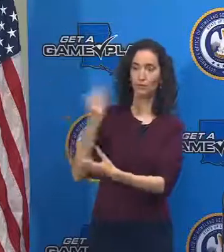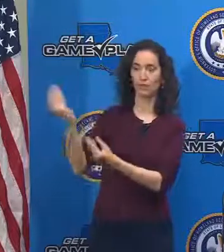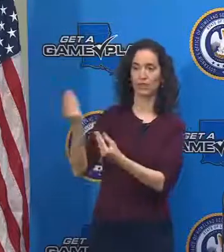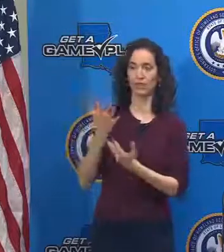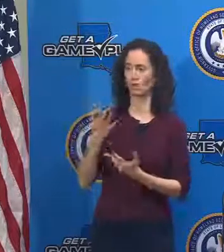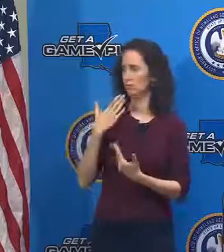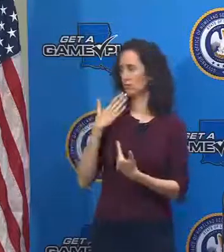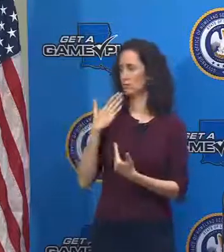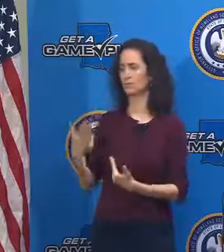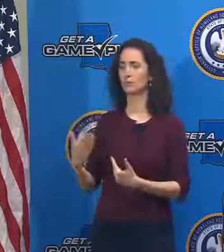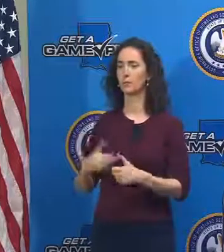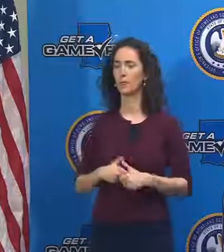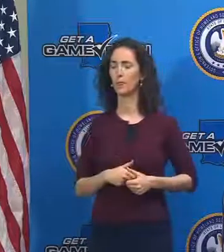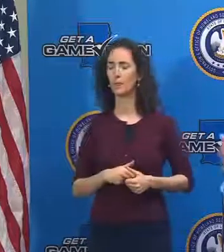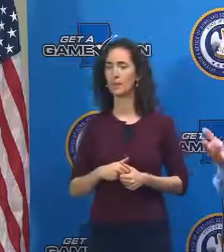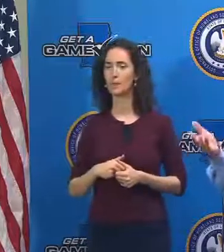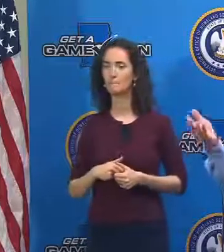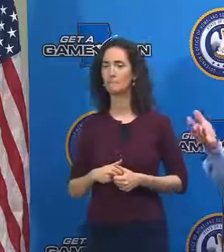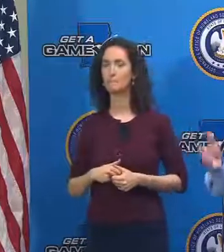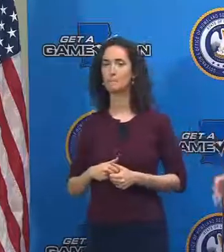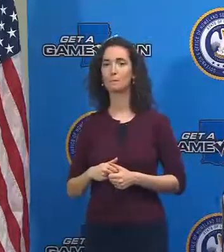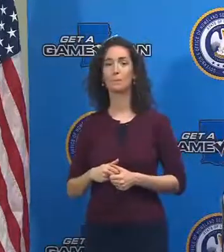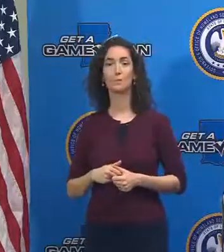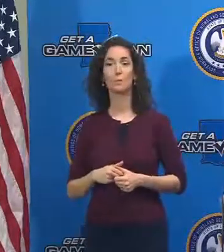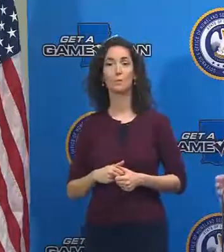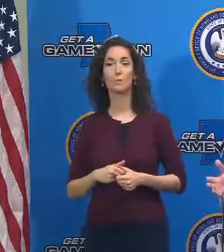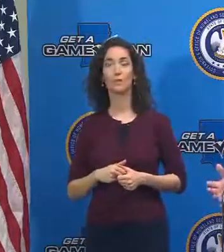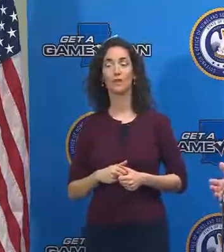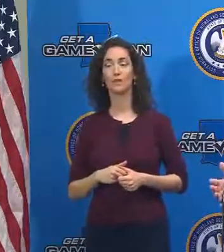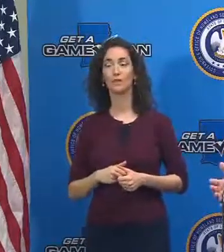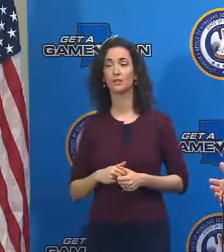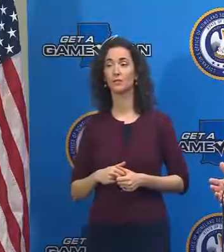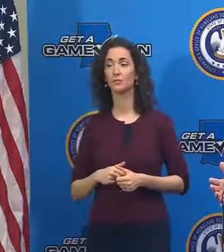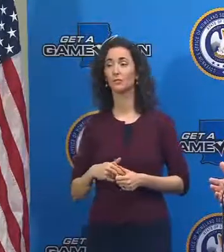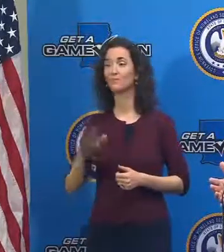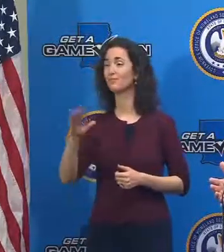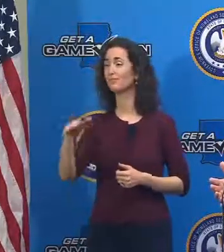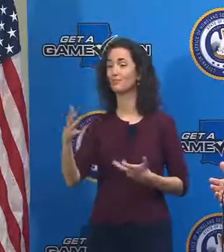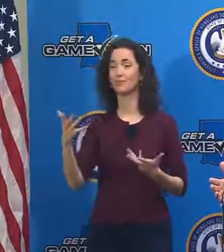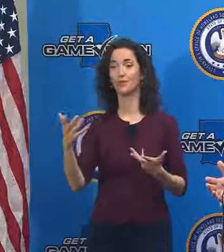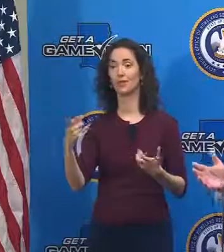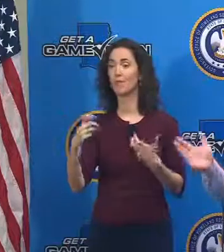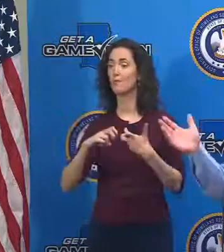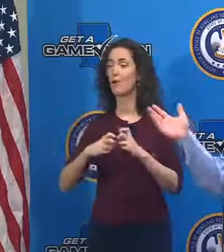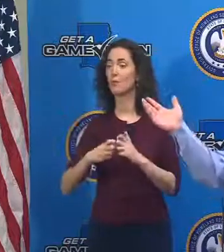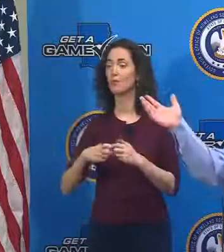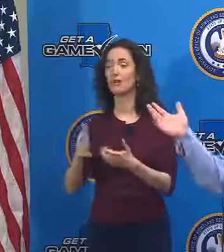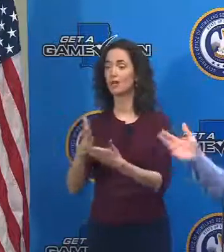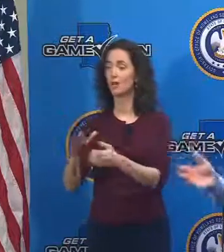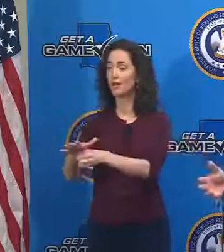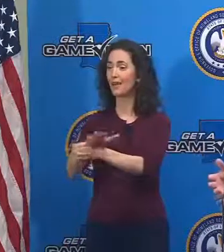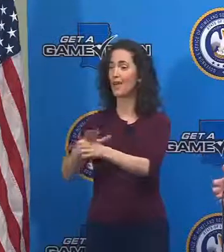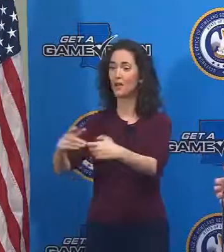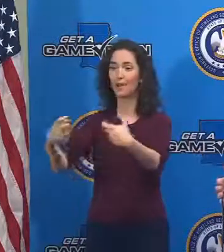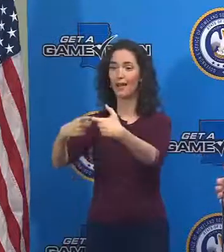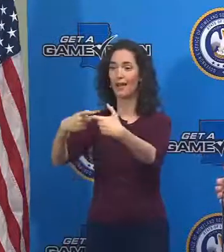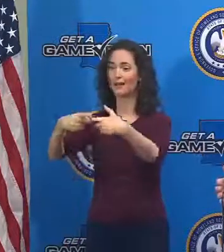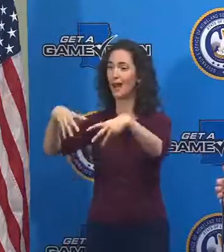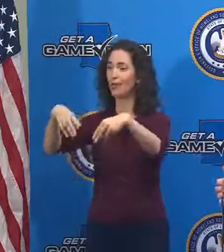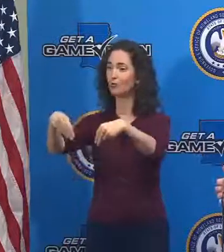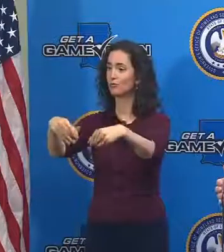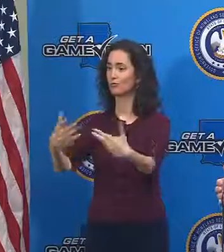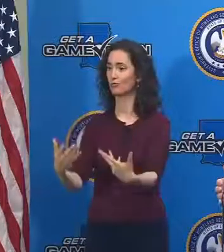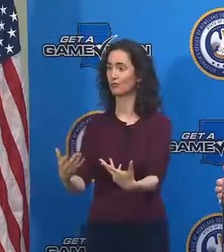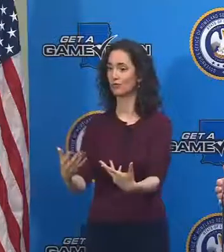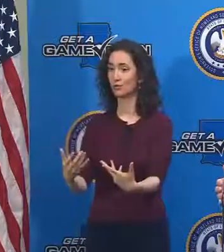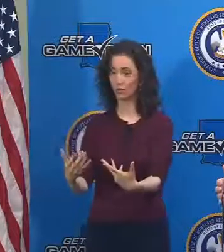those concerns. So a lot of it has to do with electricity being out in these, especially in these parishes where we're not